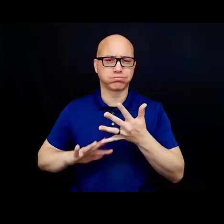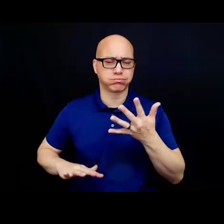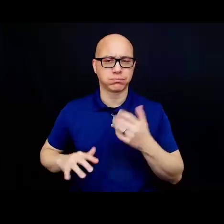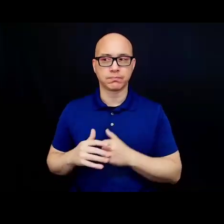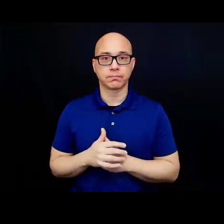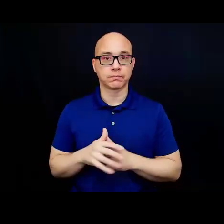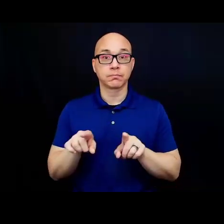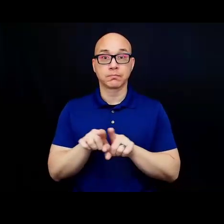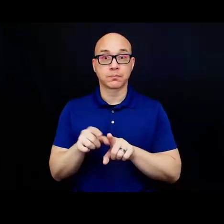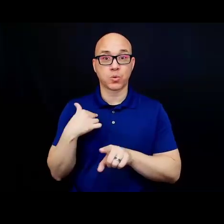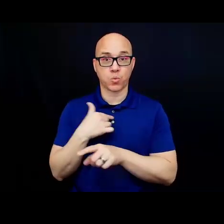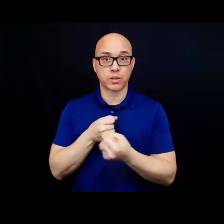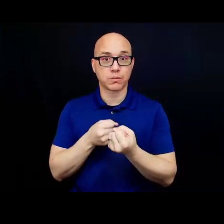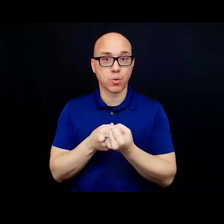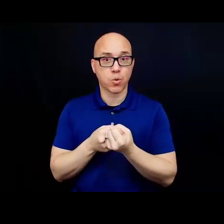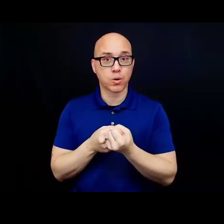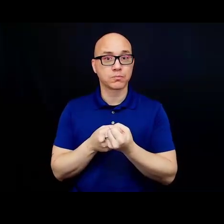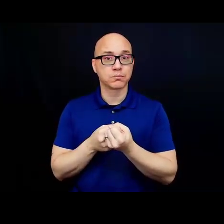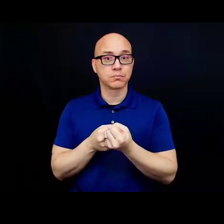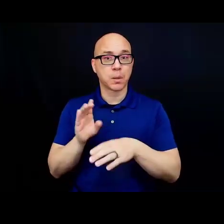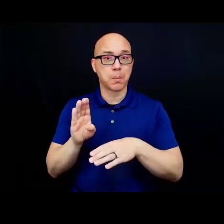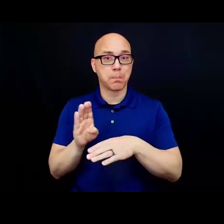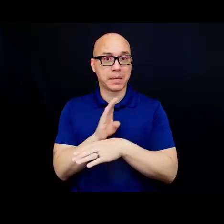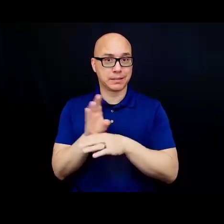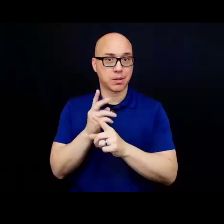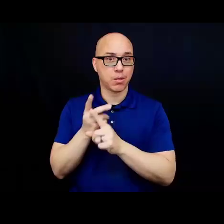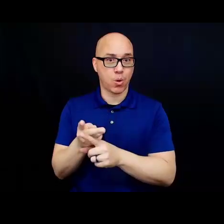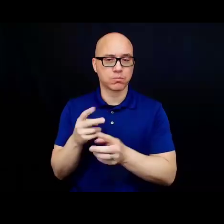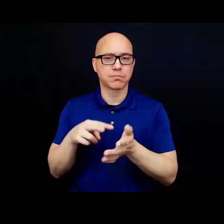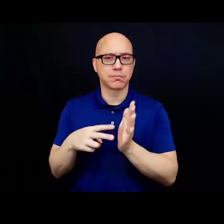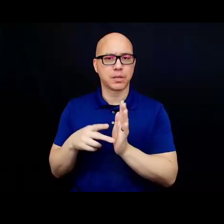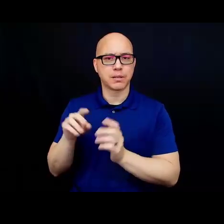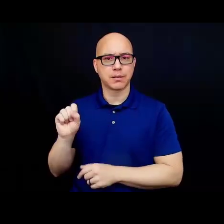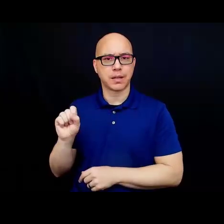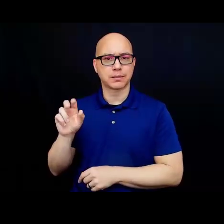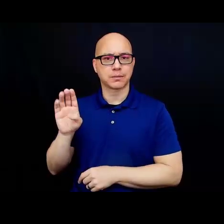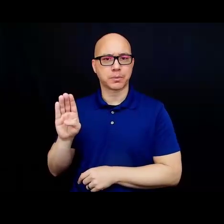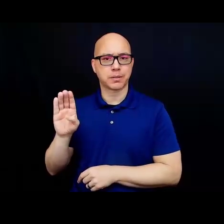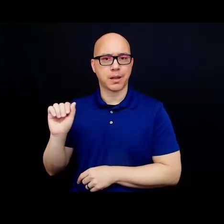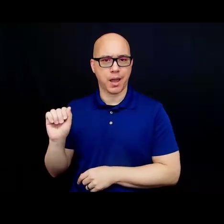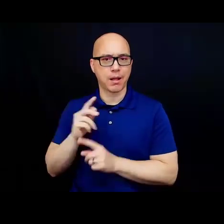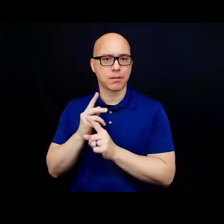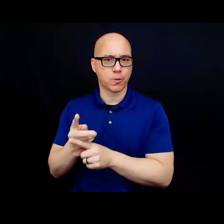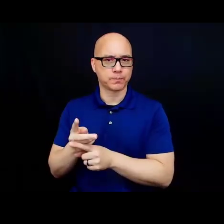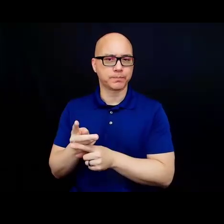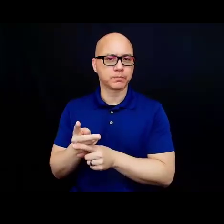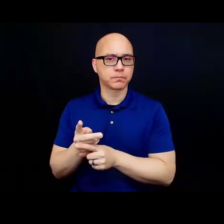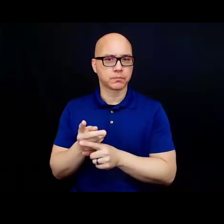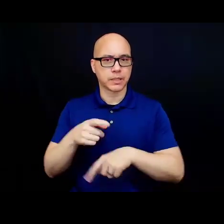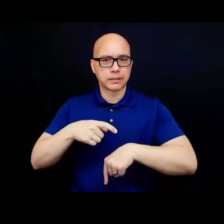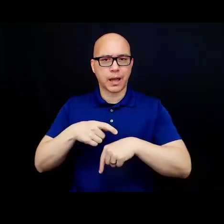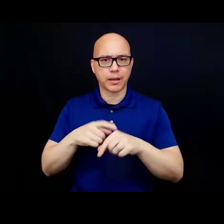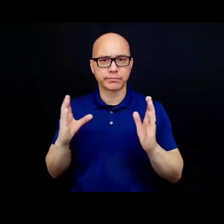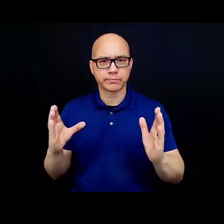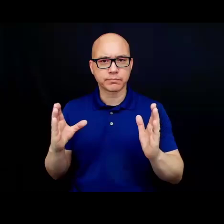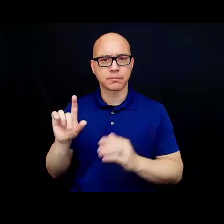facilitate commercial business loans, so SBA loans, non-SBA loans, term loans,